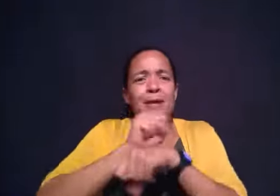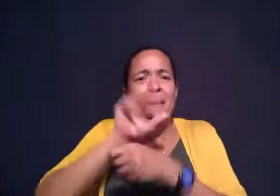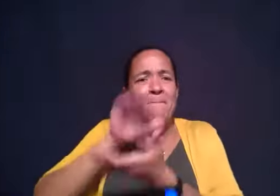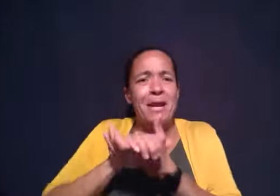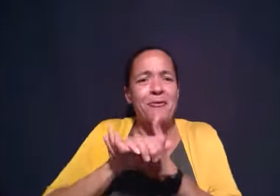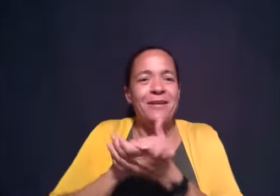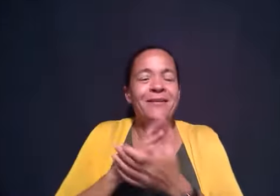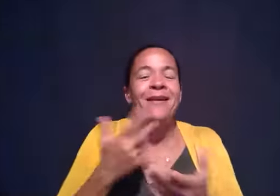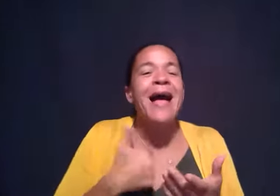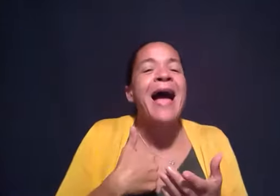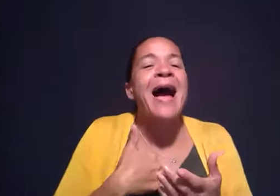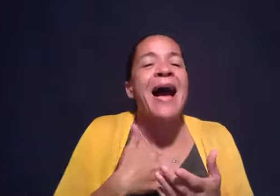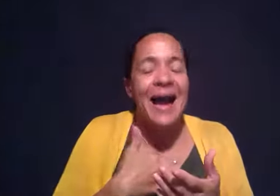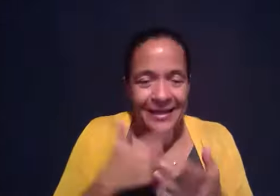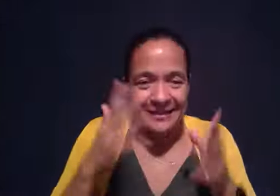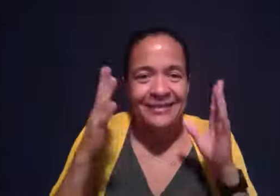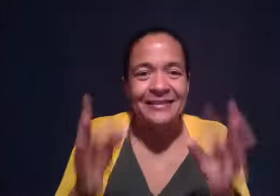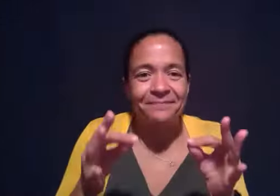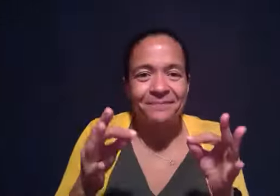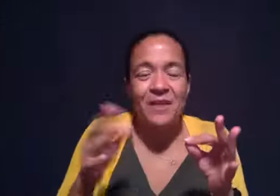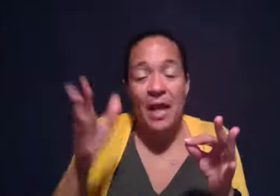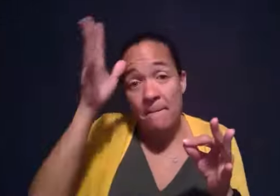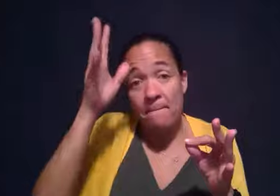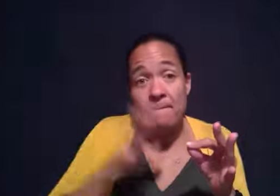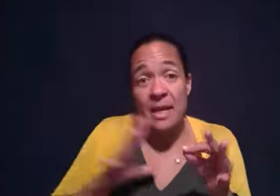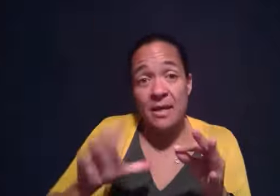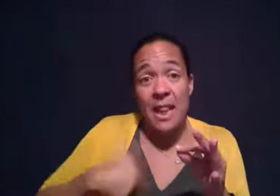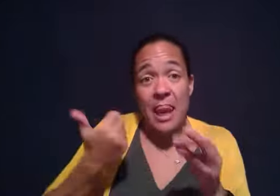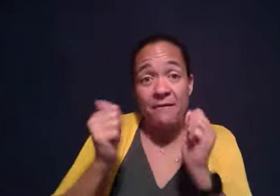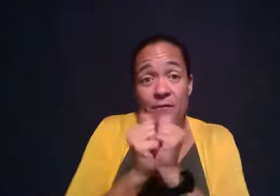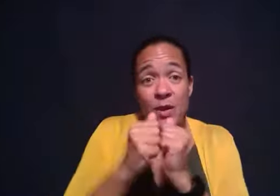men who live with me wind up in the armed services. And I found that